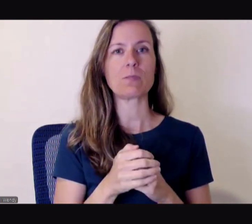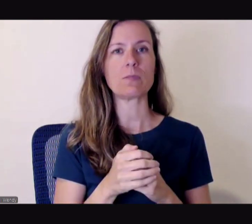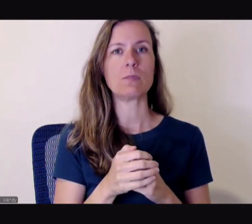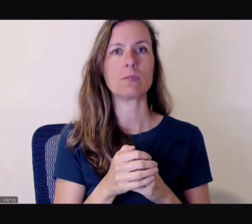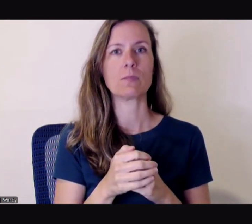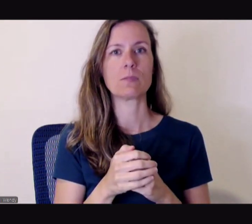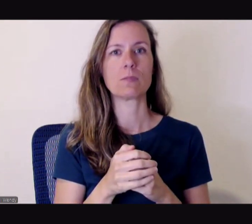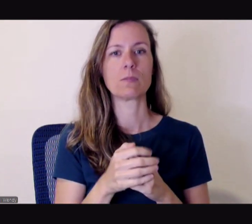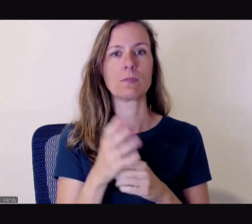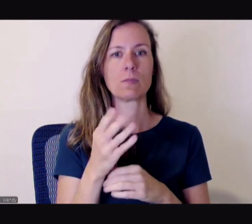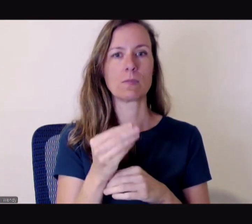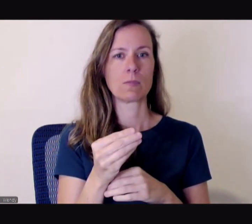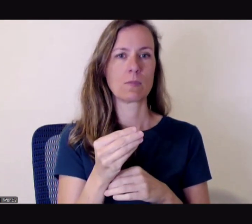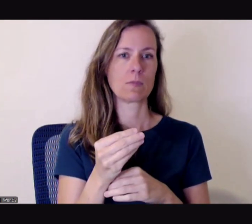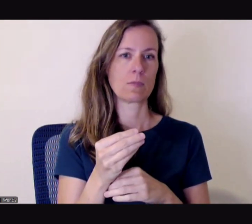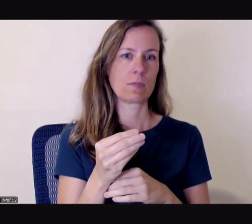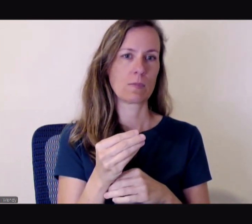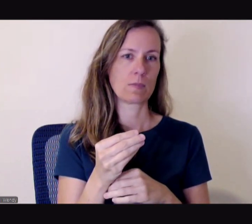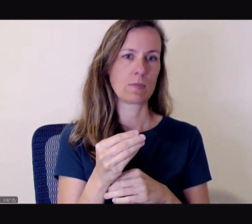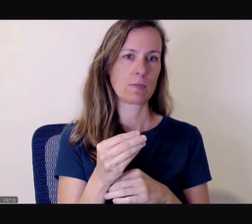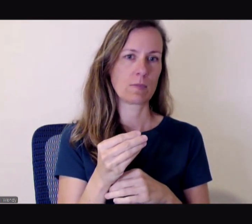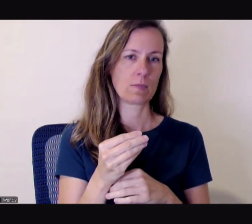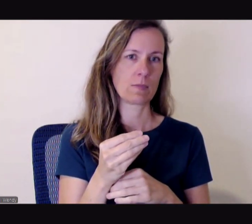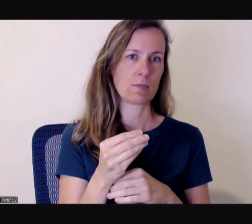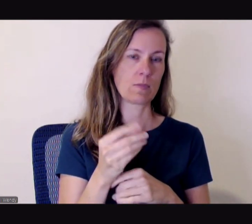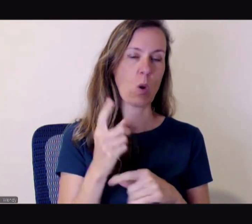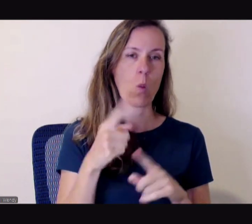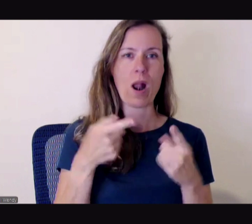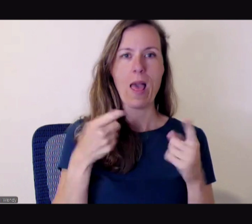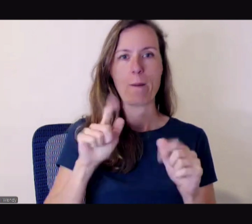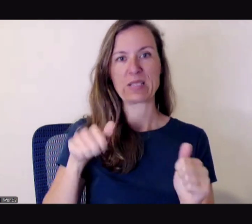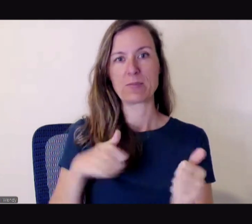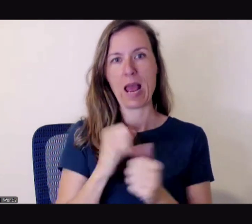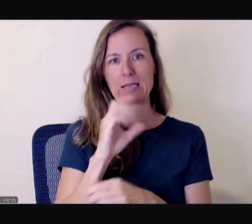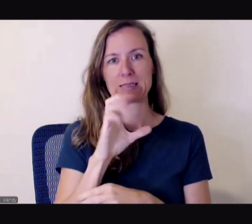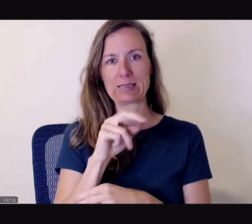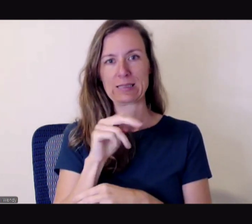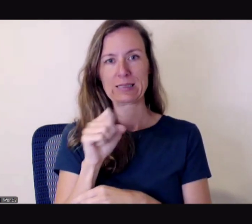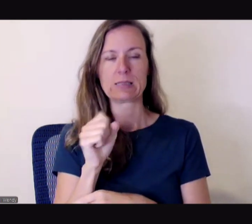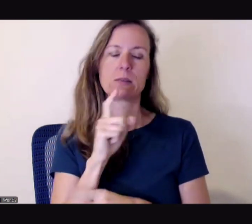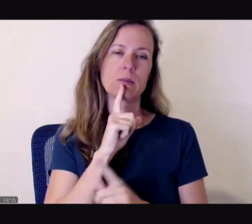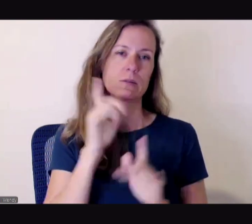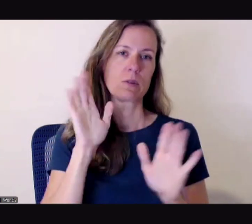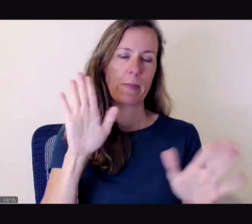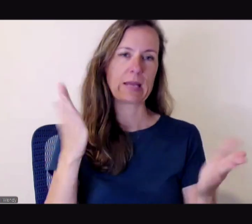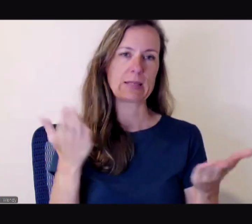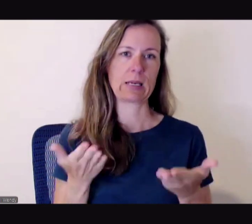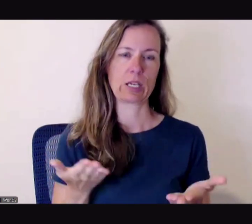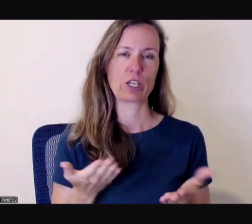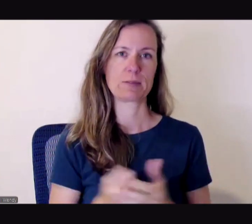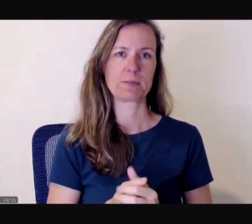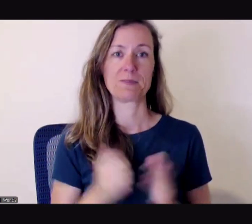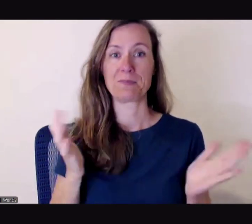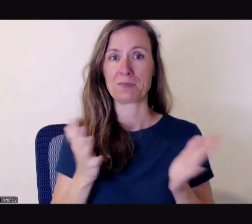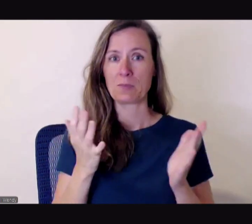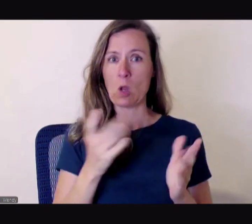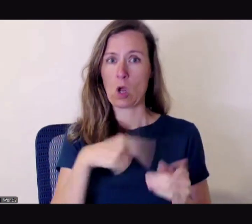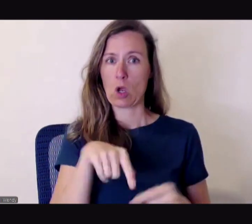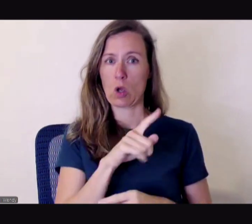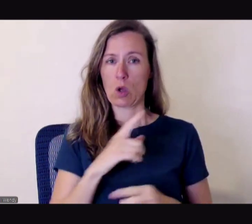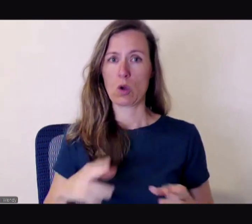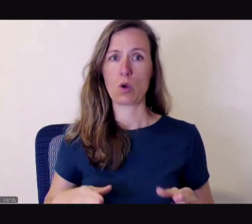end of things is truly amazing here. I would just urge residents to please take advantage of the